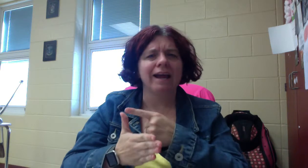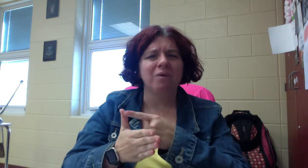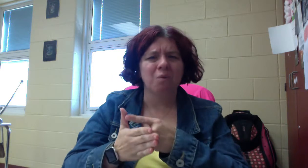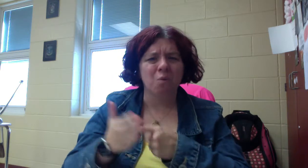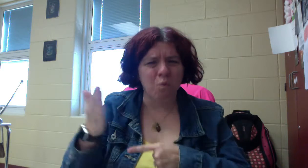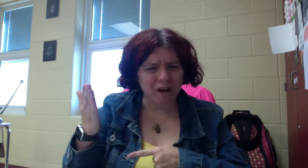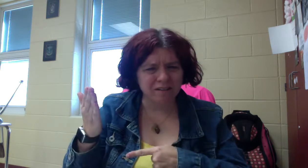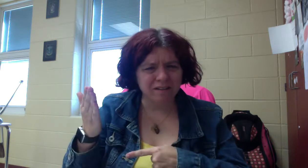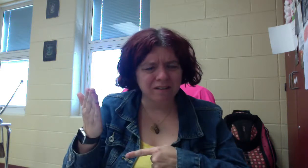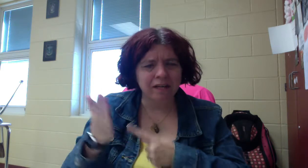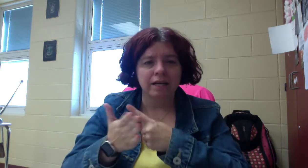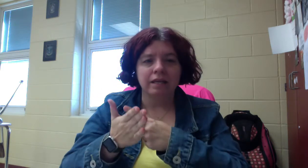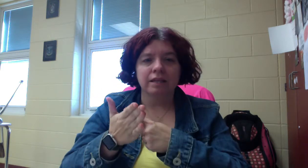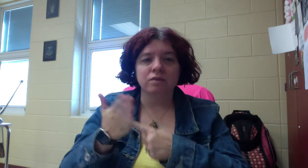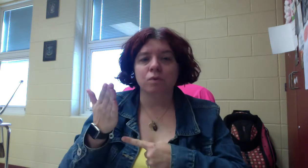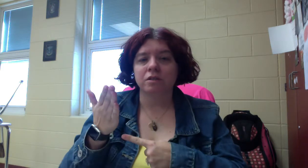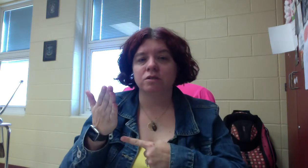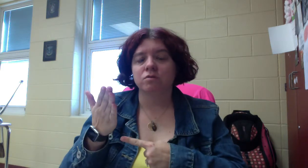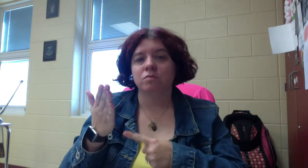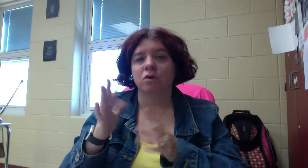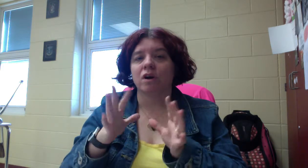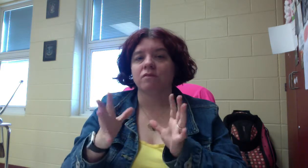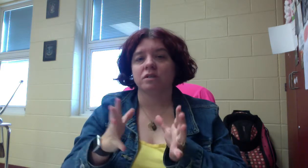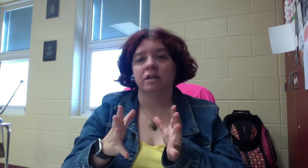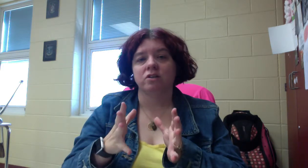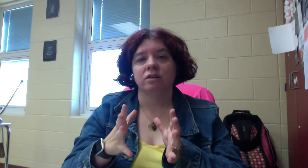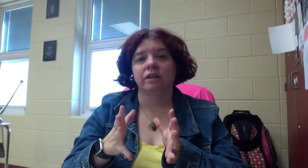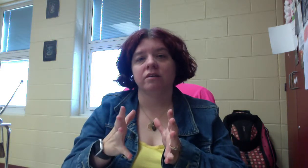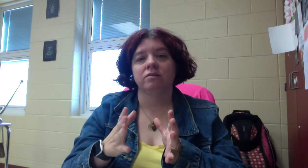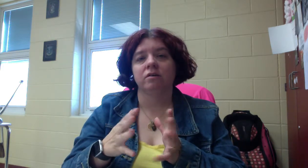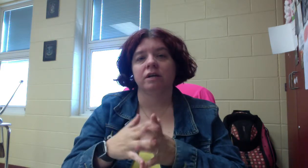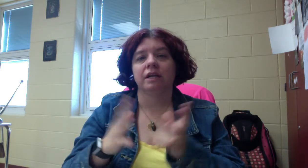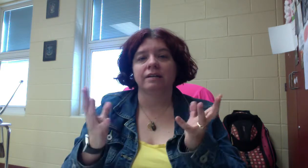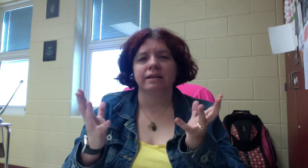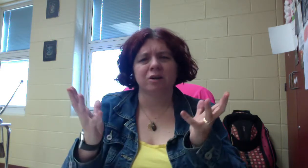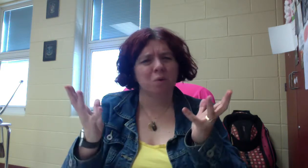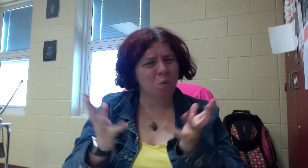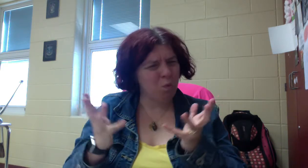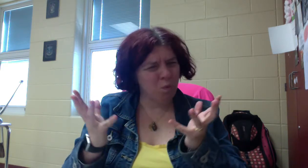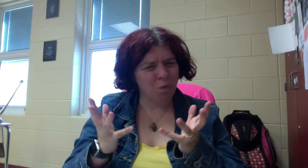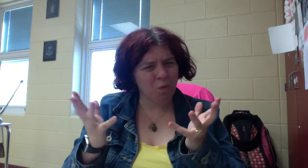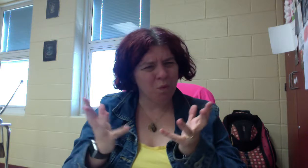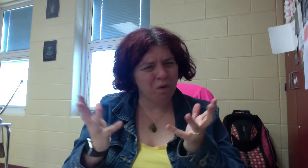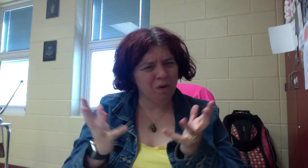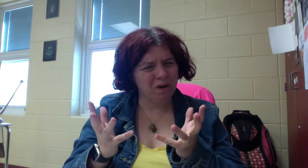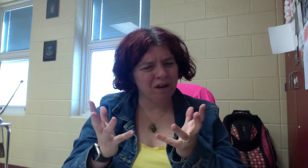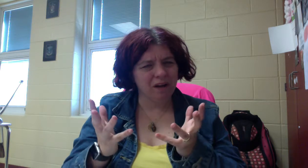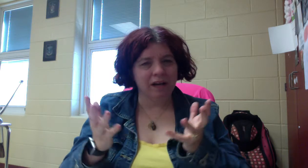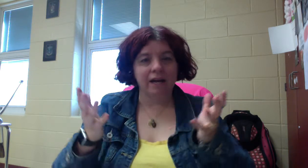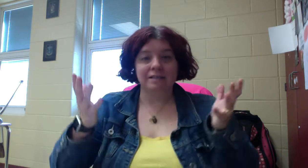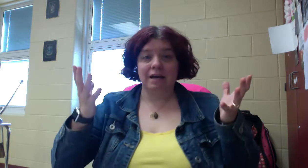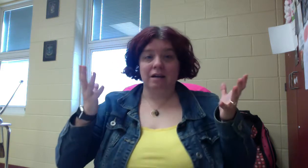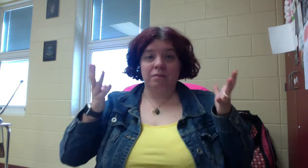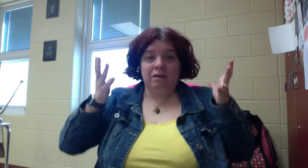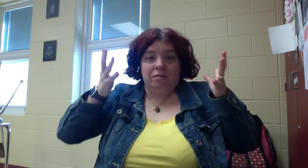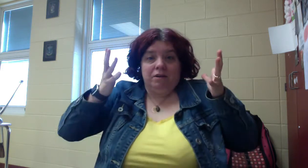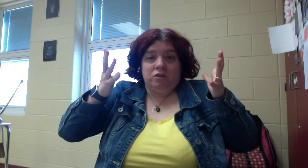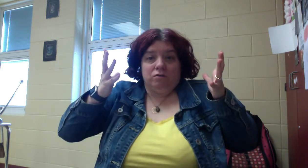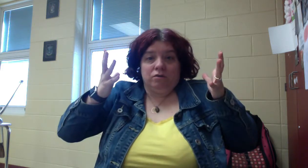and what. This what's used more conversationally, so in class I go, okay, it's not up here at my shoulders,